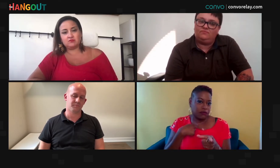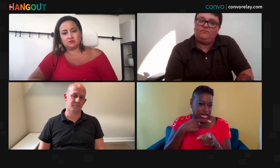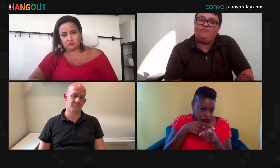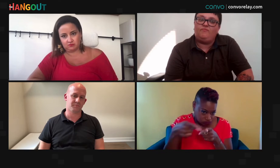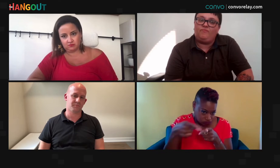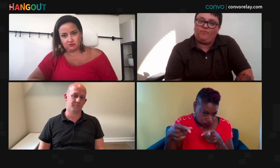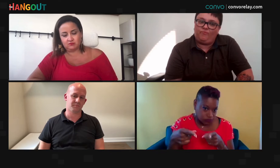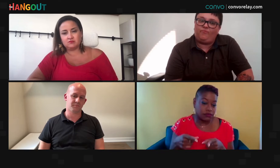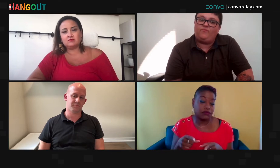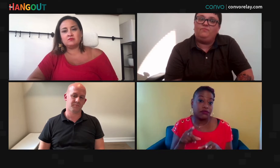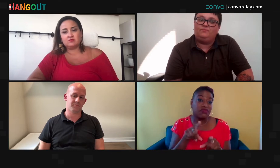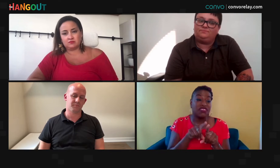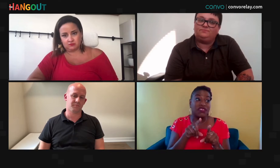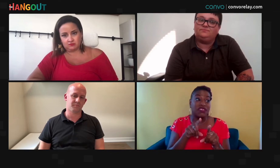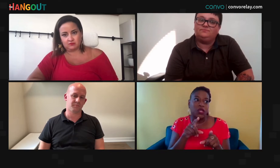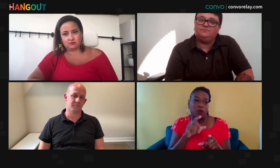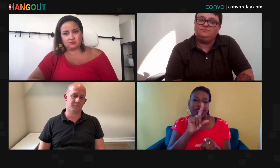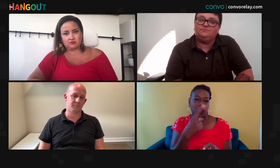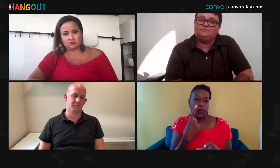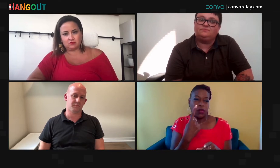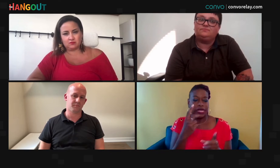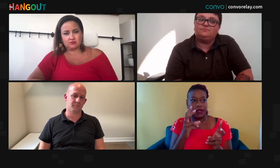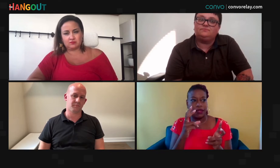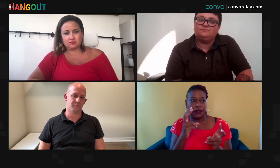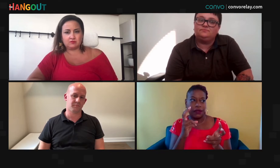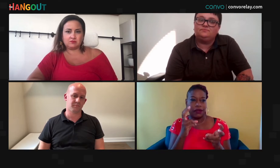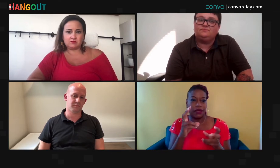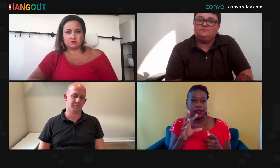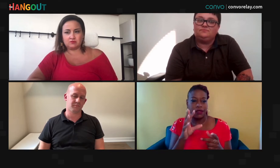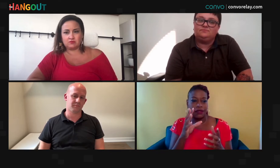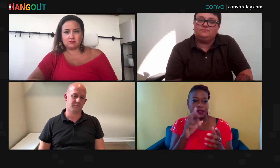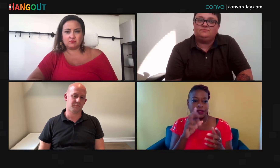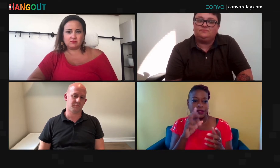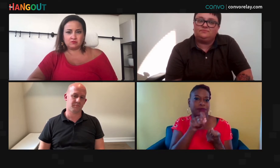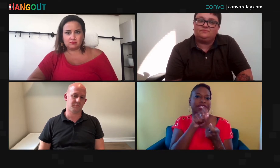that are in school. That is my specialty,